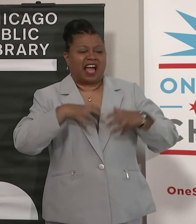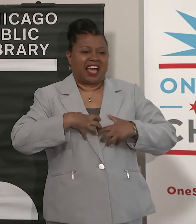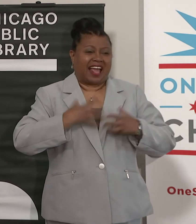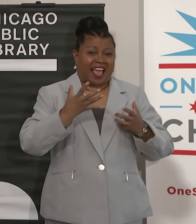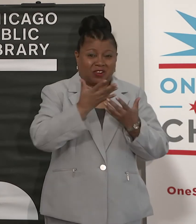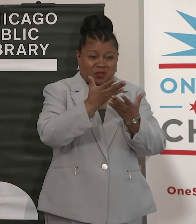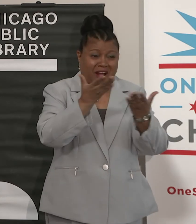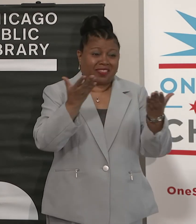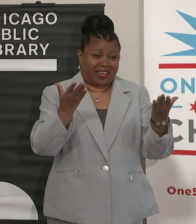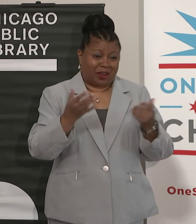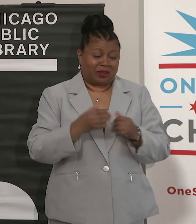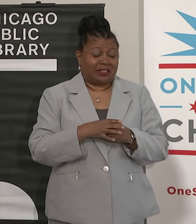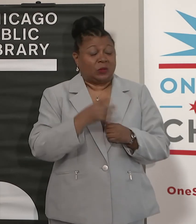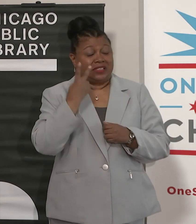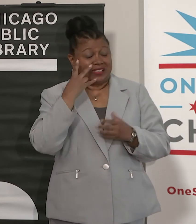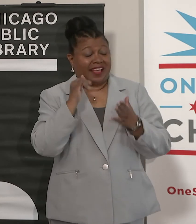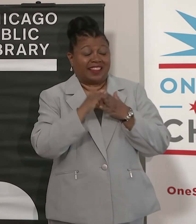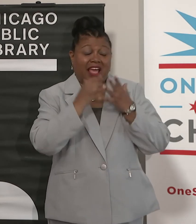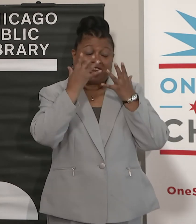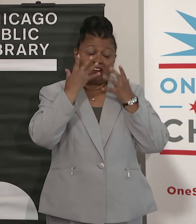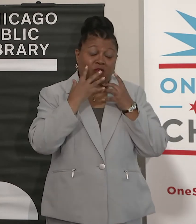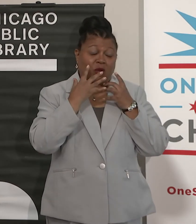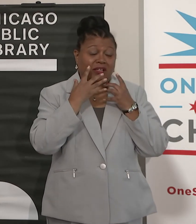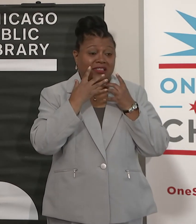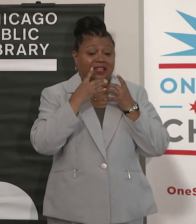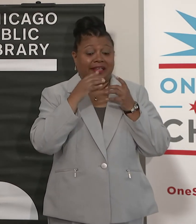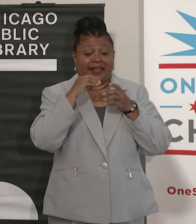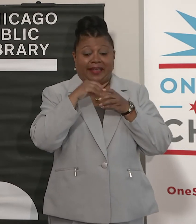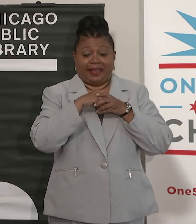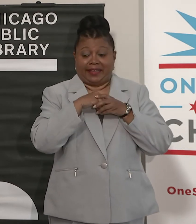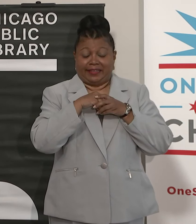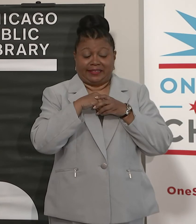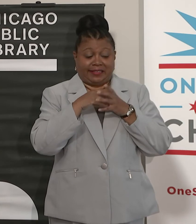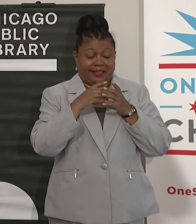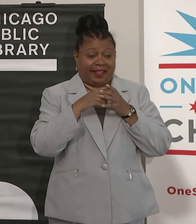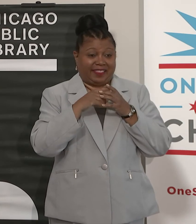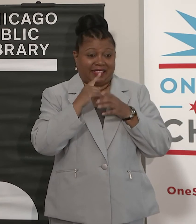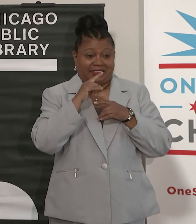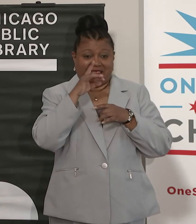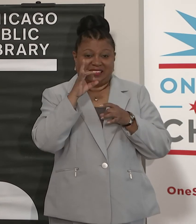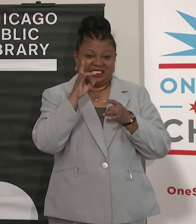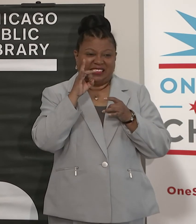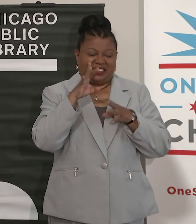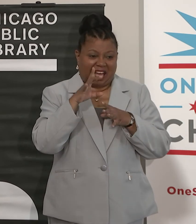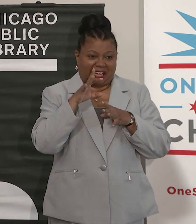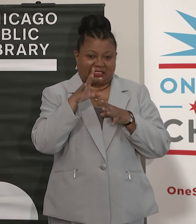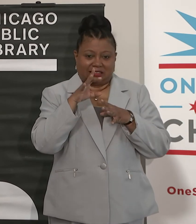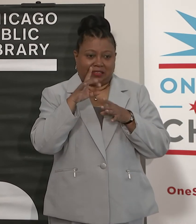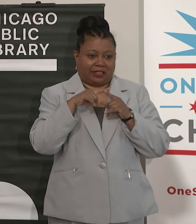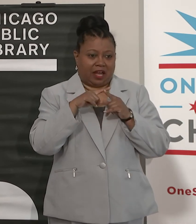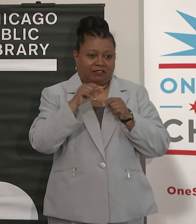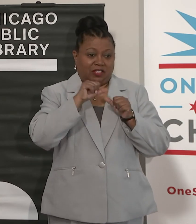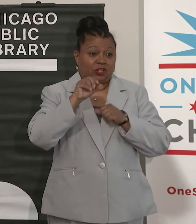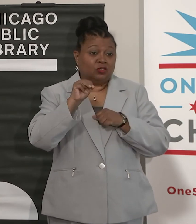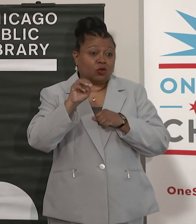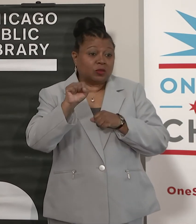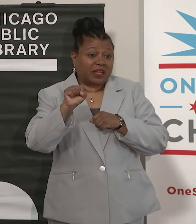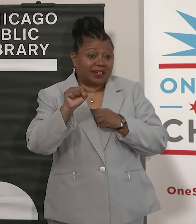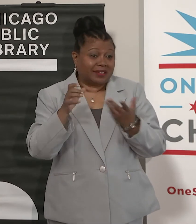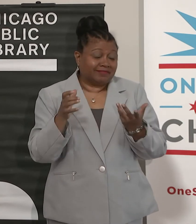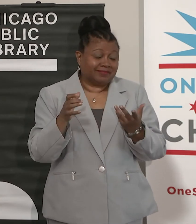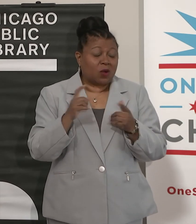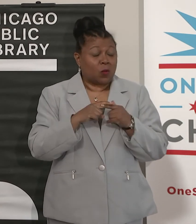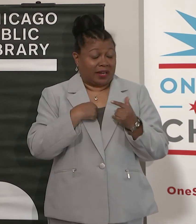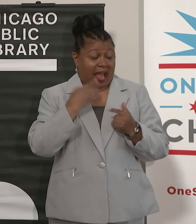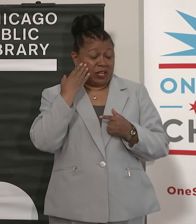anger out there. And we see that, unfortunately, played out in the toxic swamp of social media.